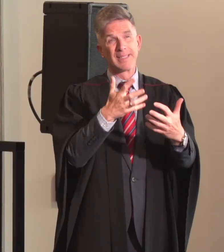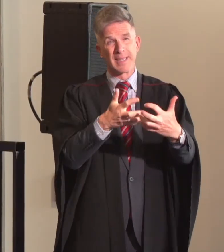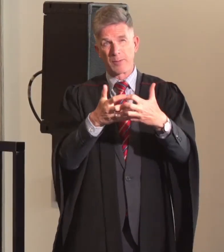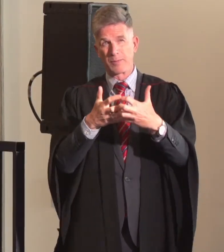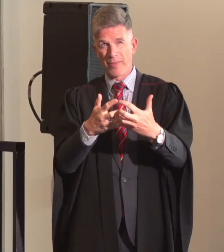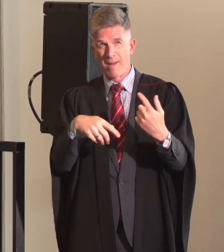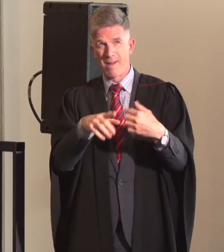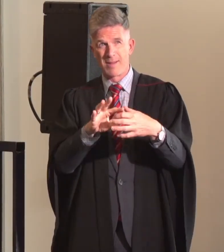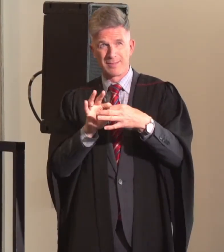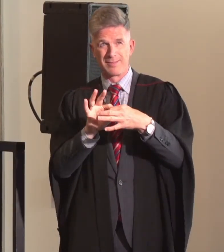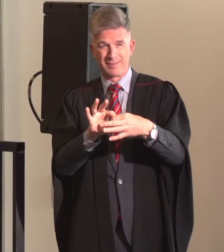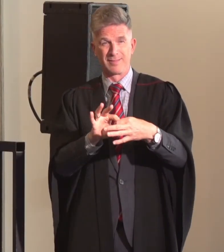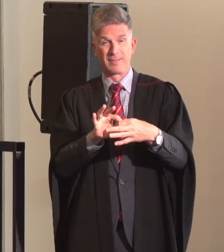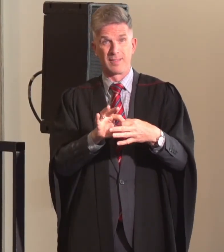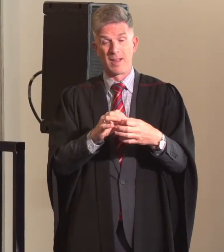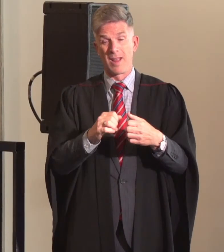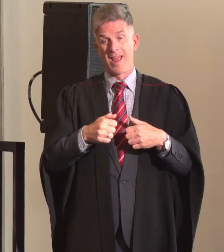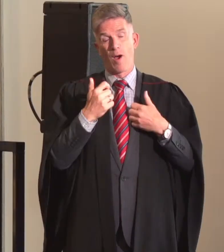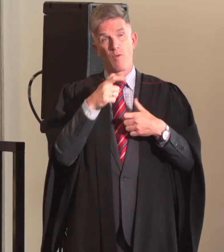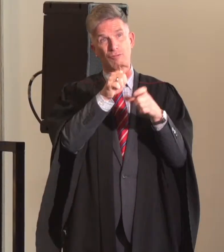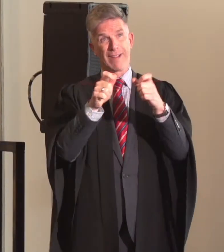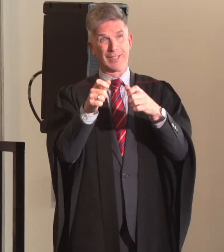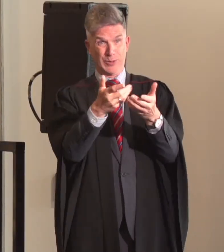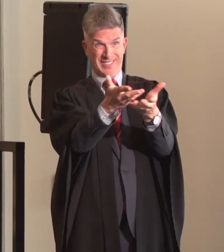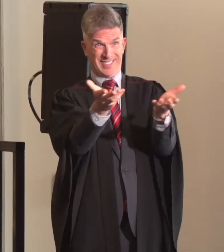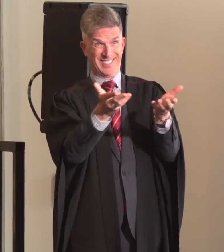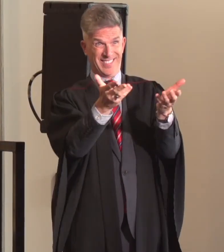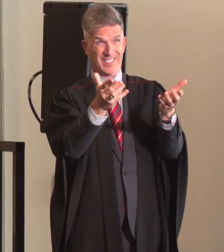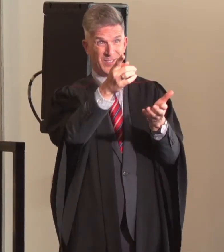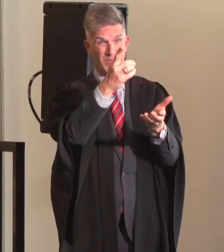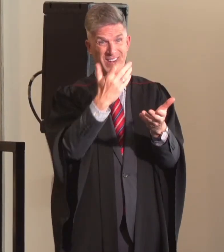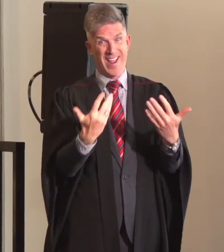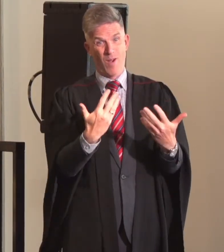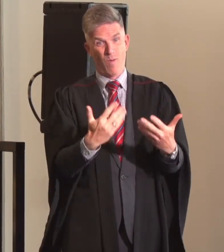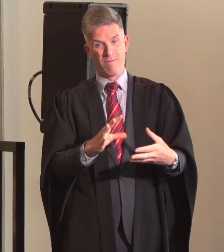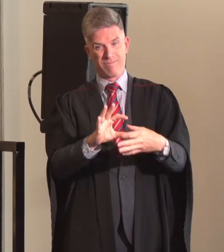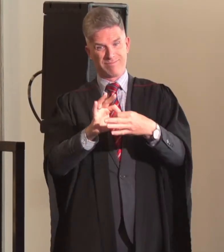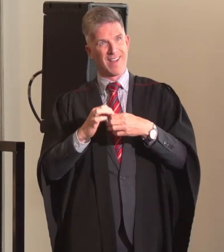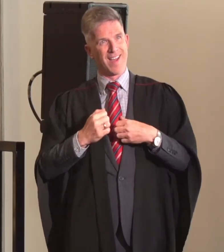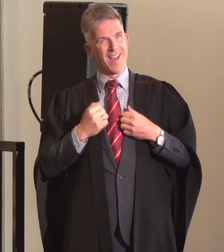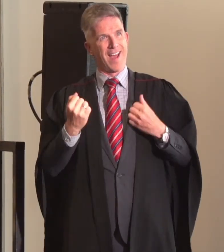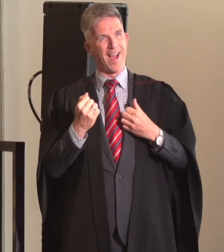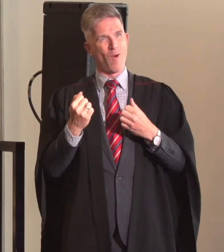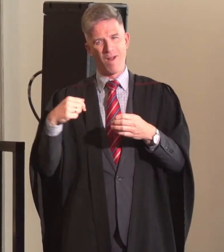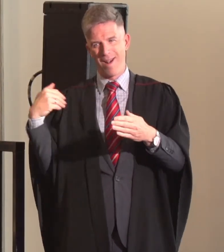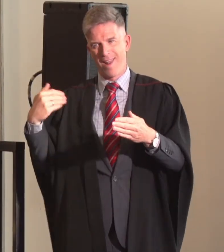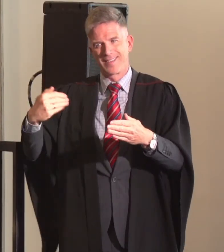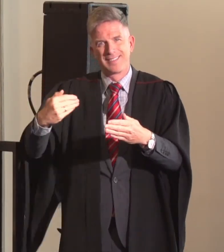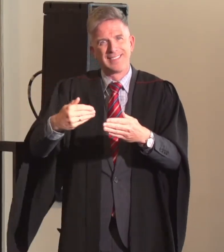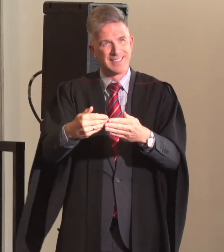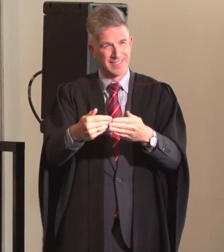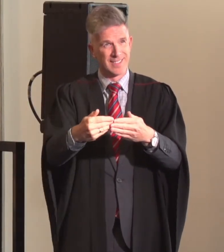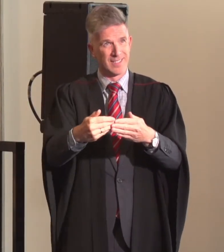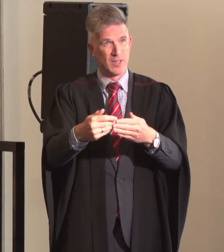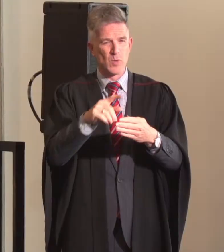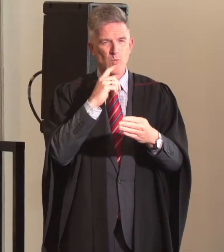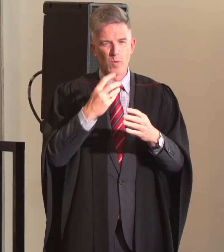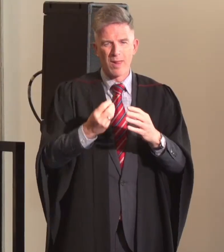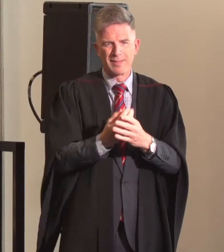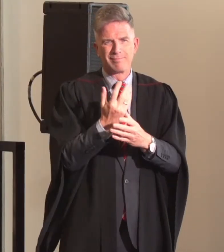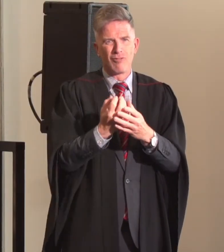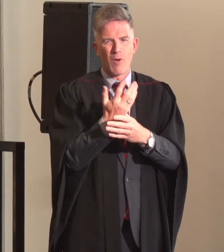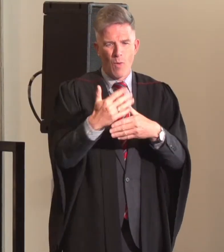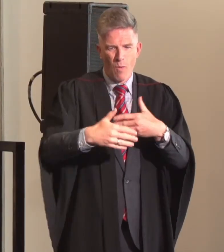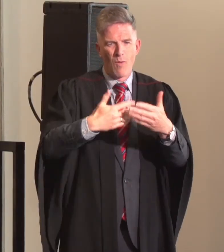At University of Staffordshire, as our graduates, you're now part of our creative legacy, one that will continue to grow with every project, every